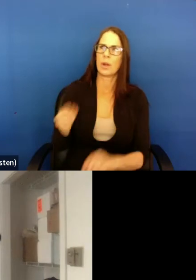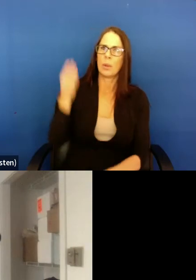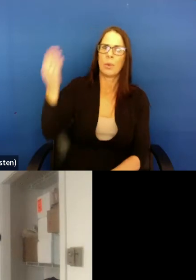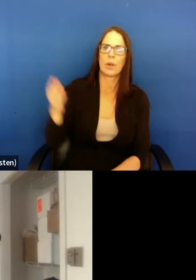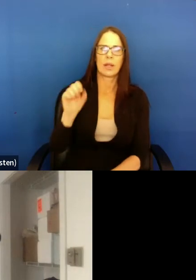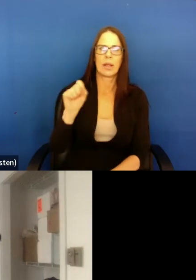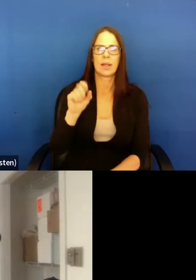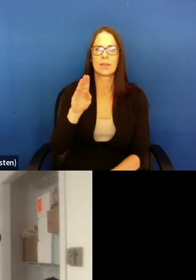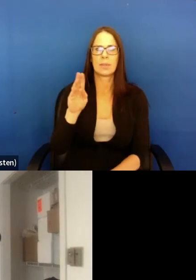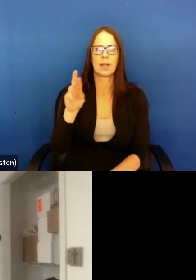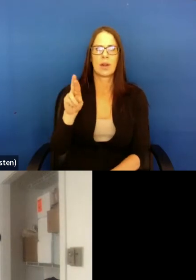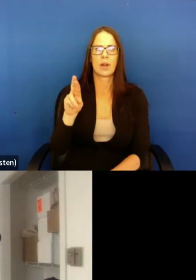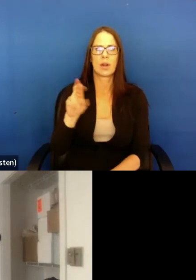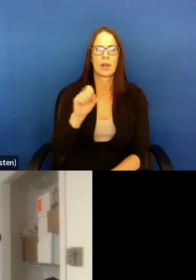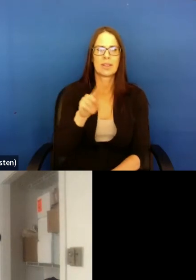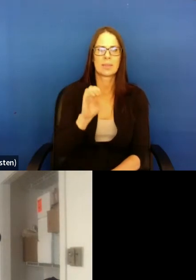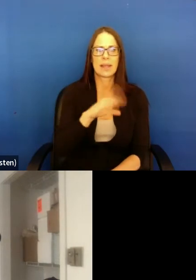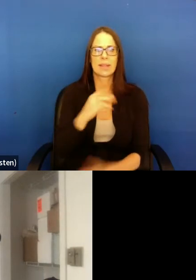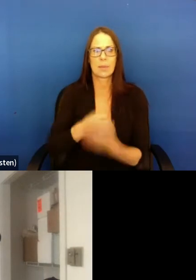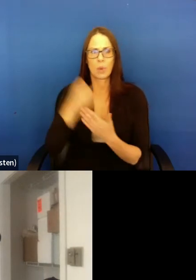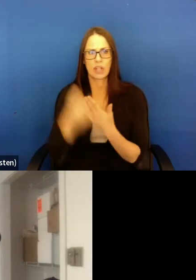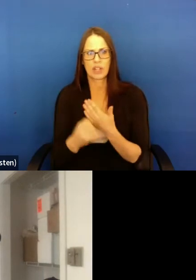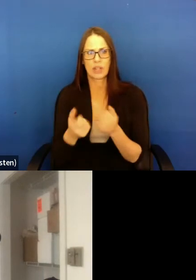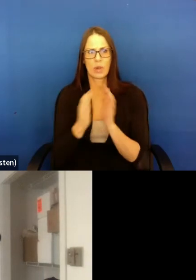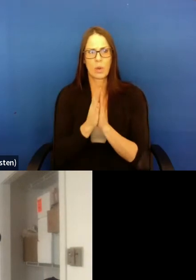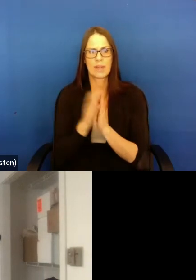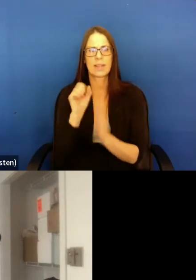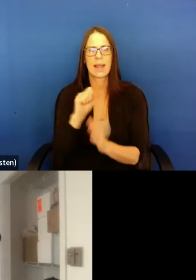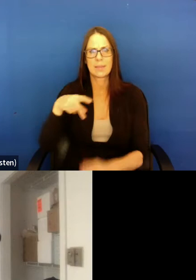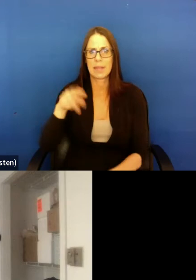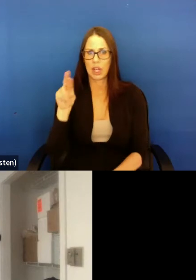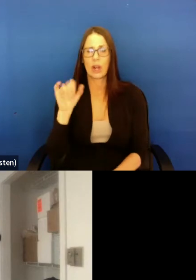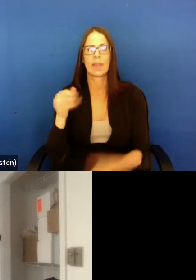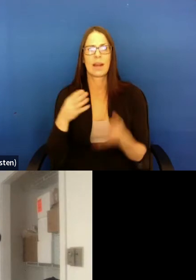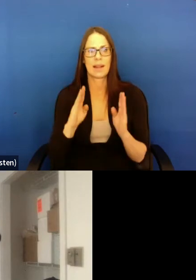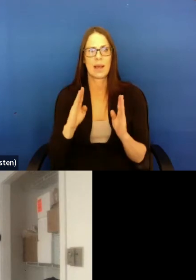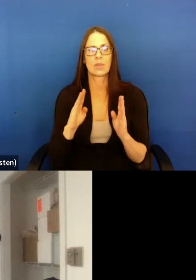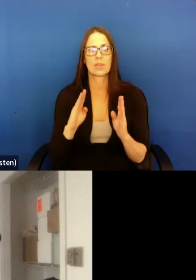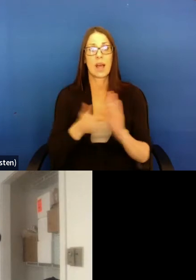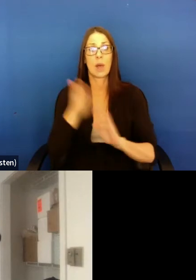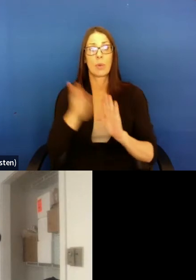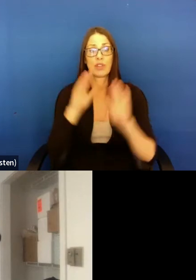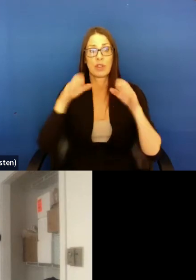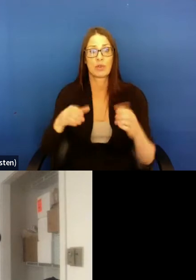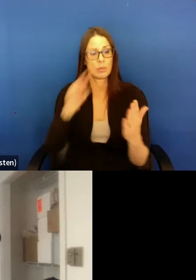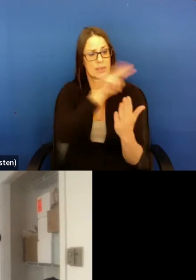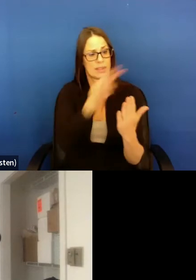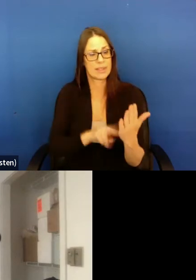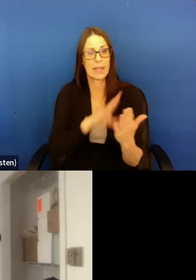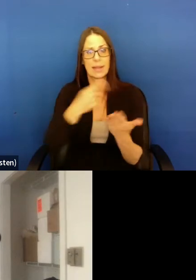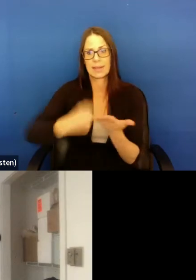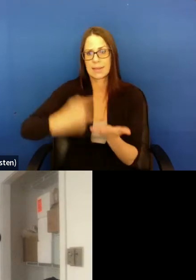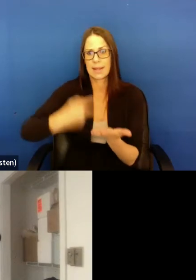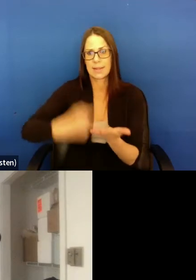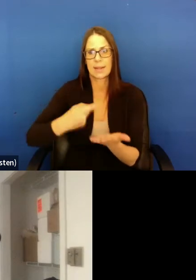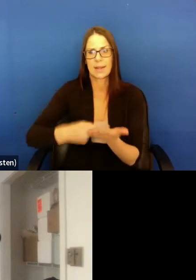project request, but in this case, it's a project request. That allows it to be seen by our operations group and discuss it, like how are we going to like